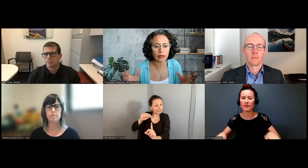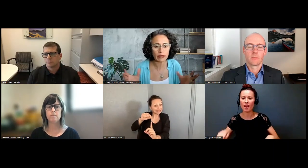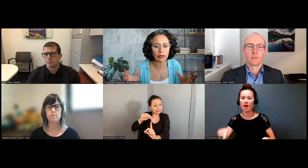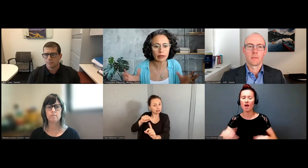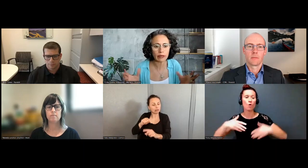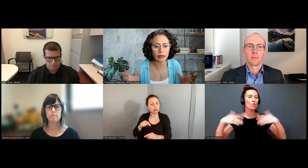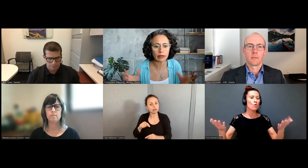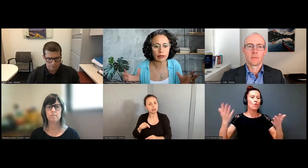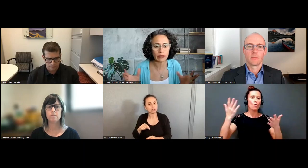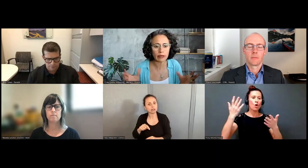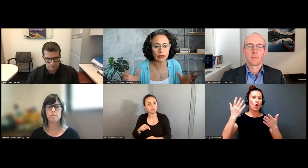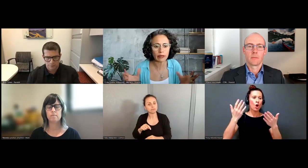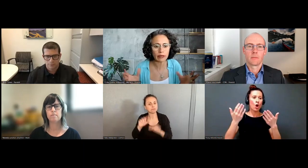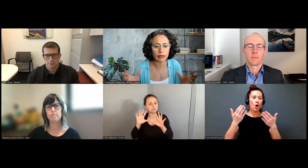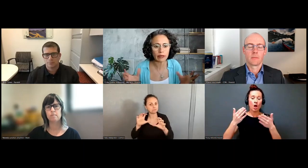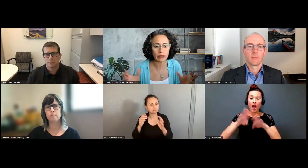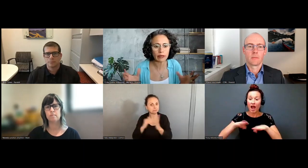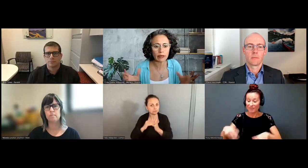how